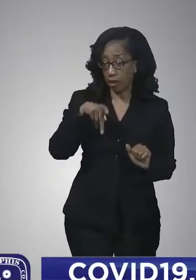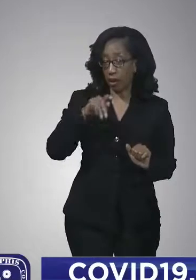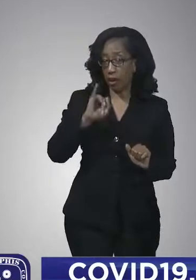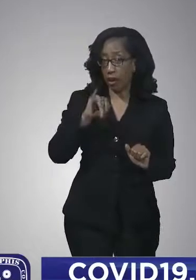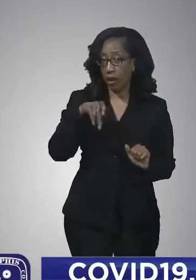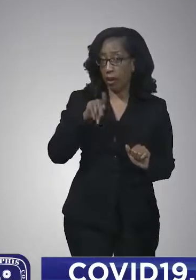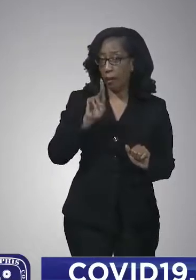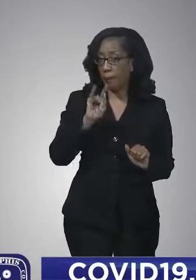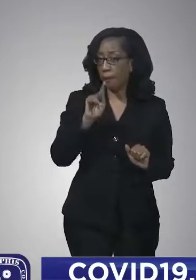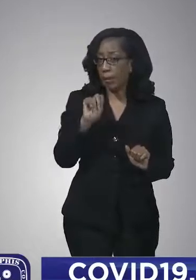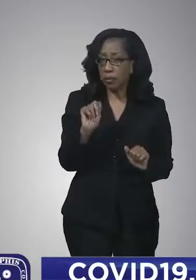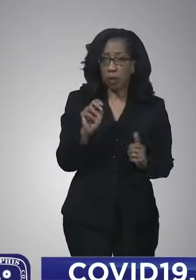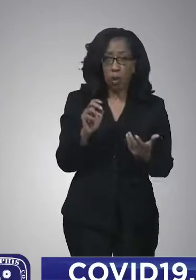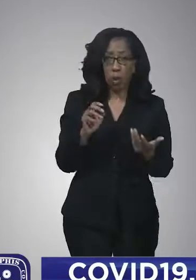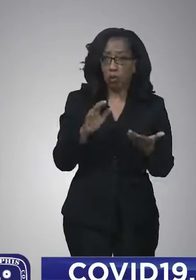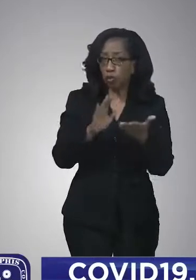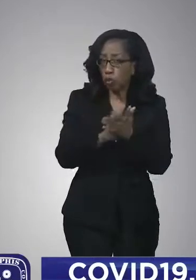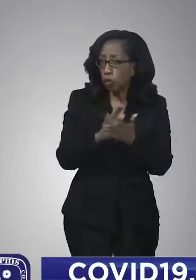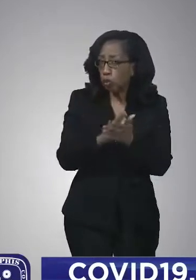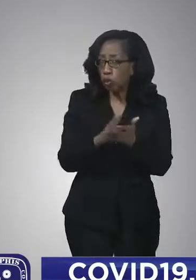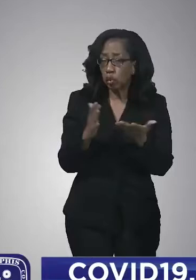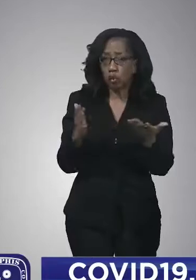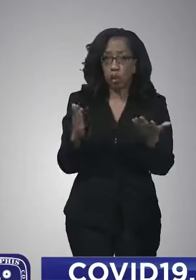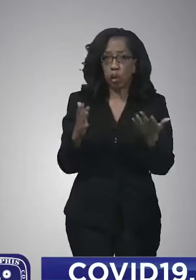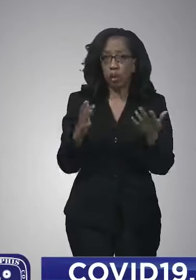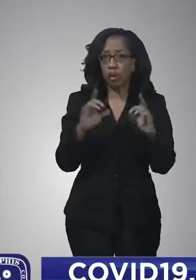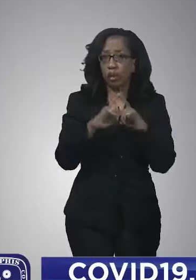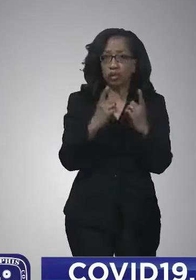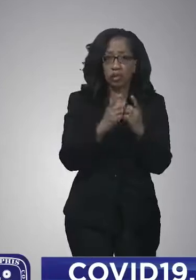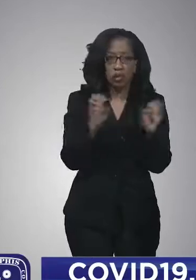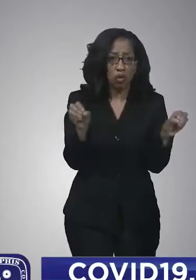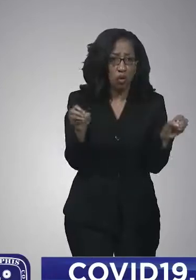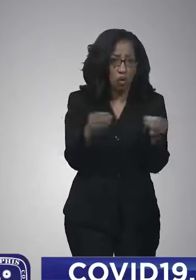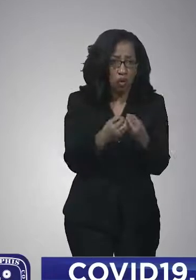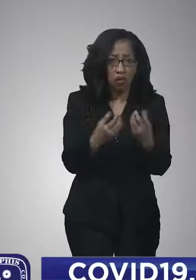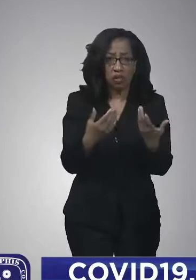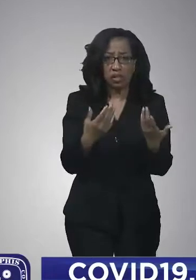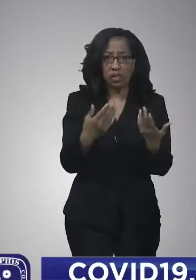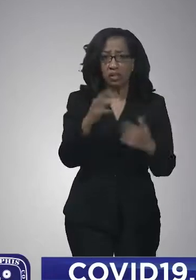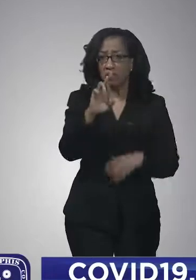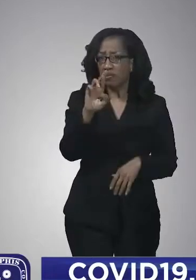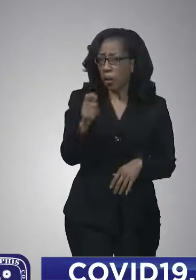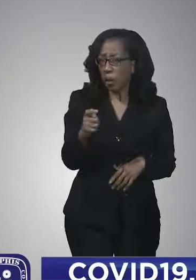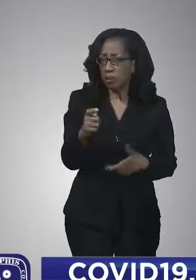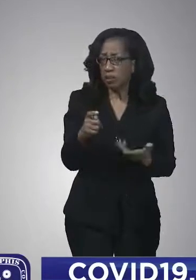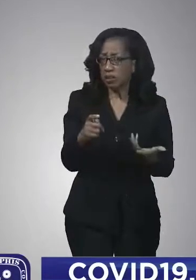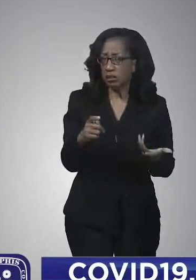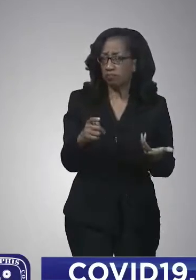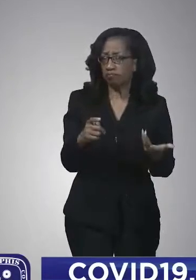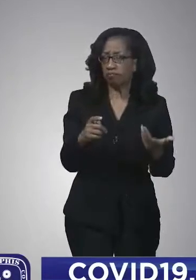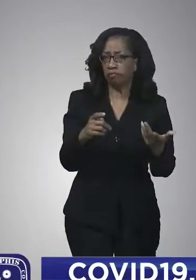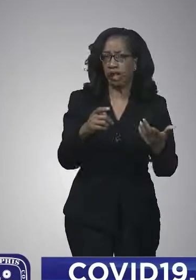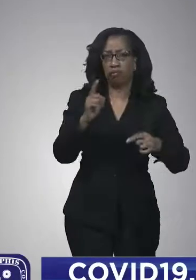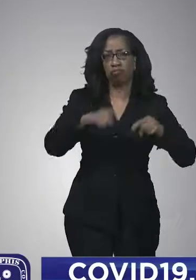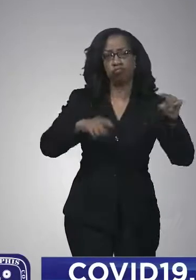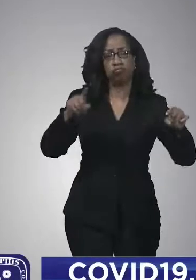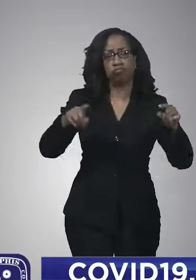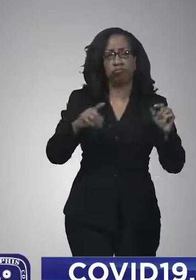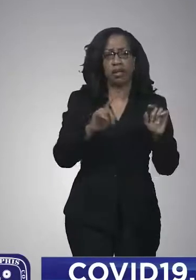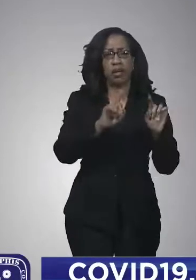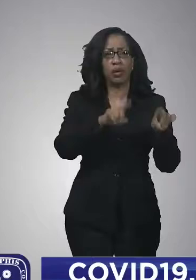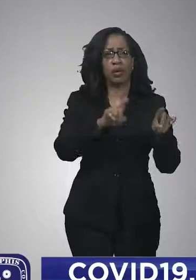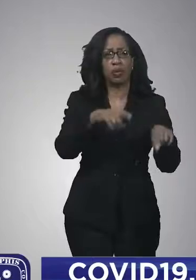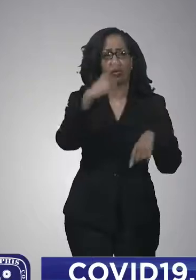about schools, district offices, pharmacies? Will there potentially be any different ways that 5 to 11-year-olds